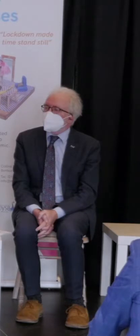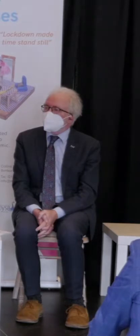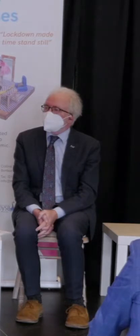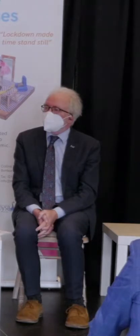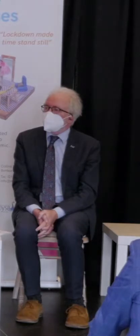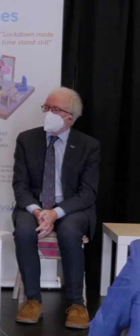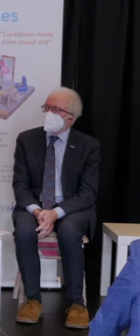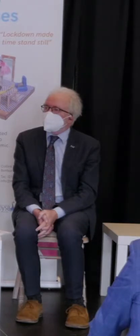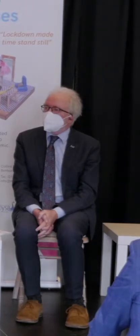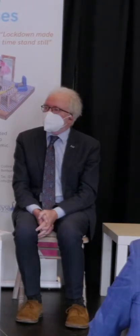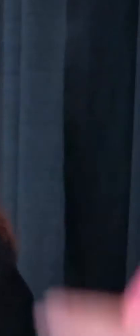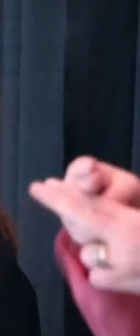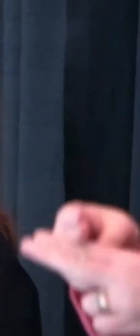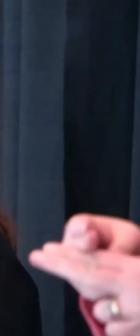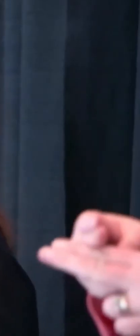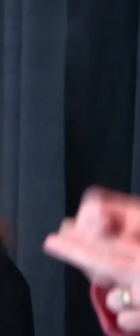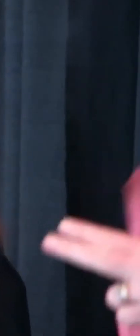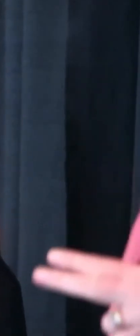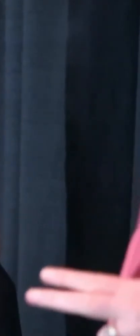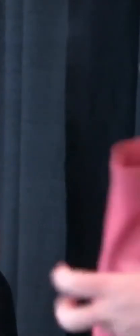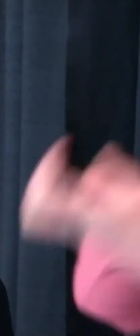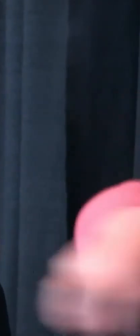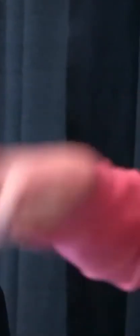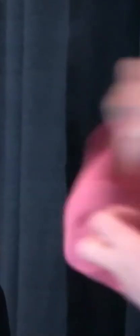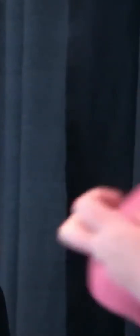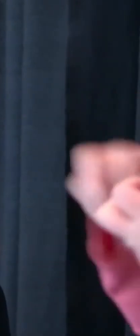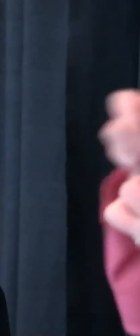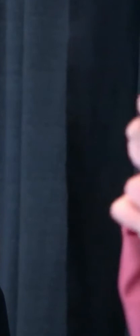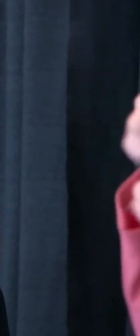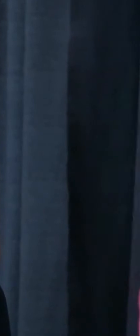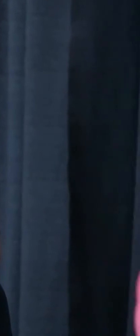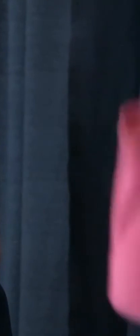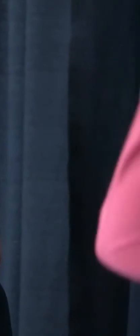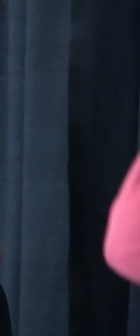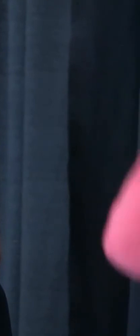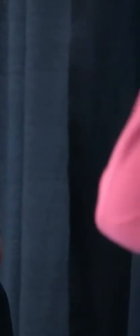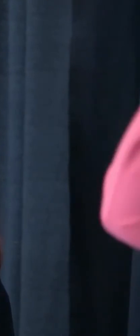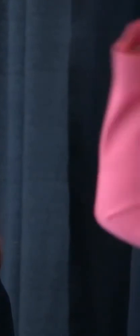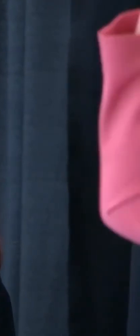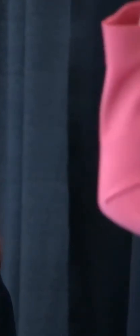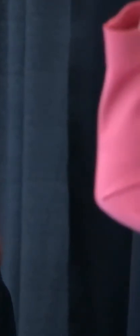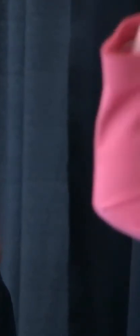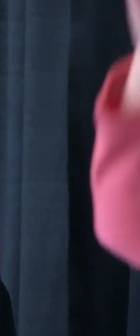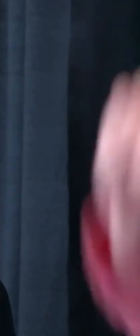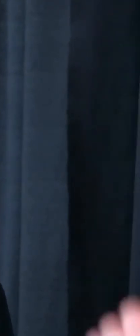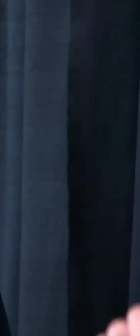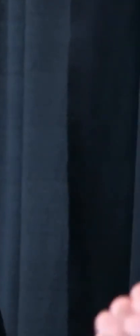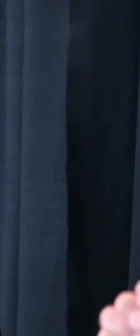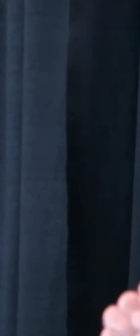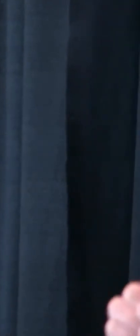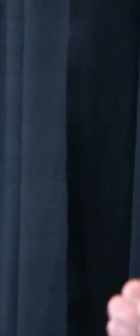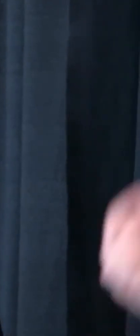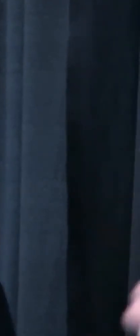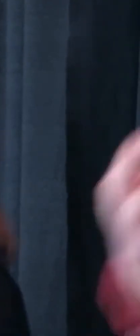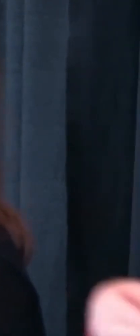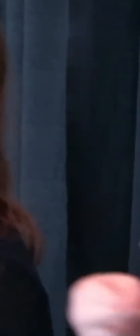go out and explore. I wanted to show all my dreams collapsed and remained closed in one small room.